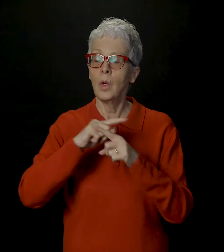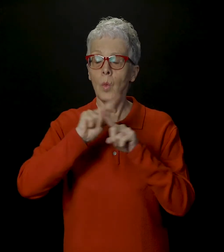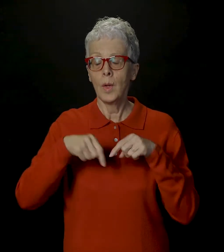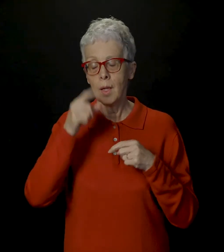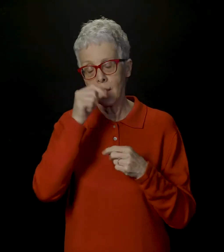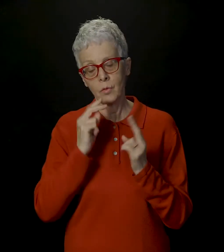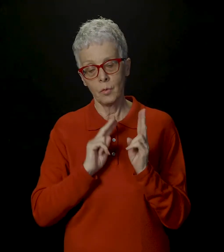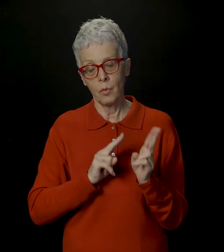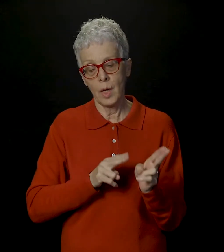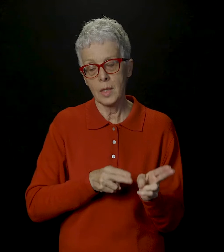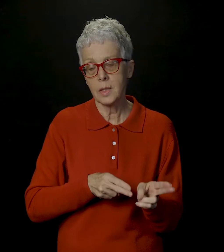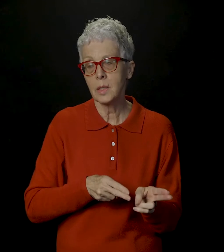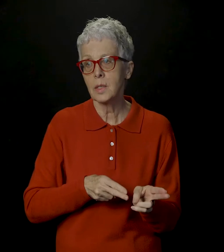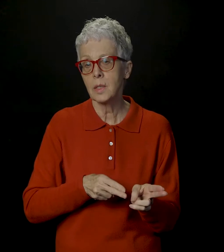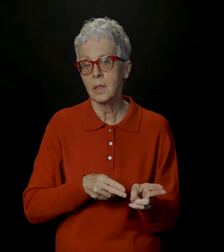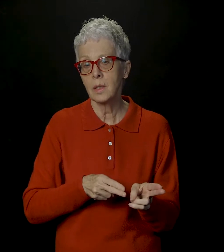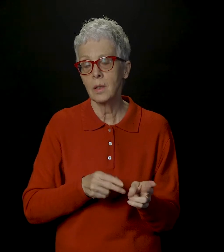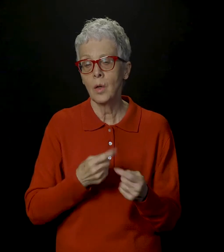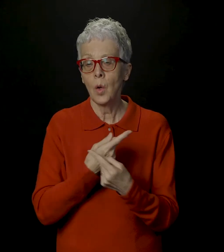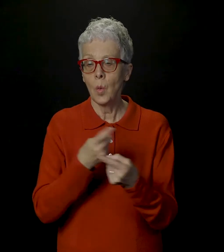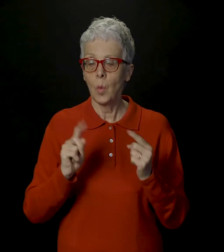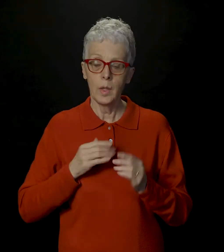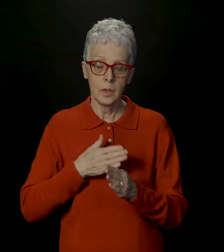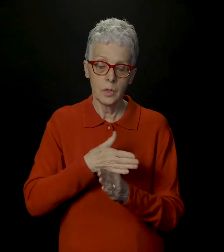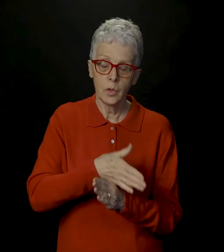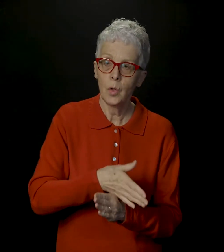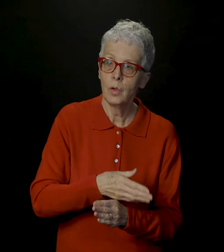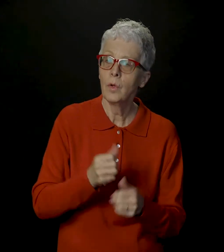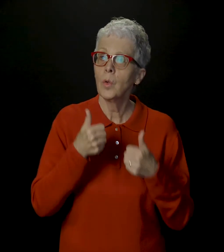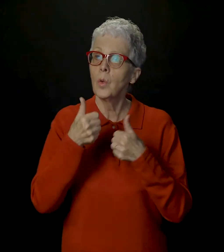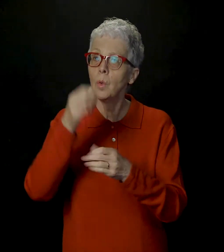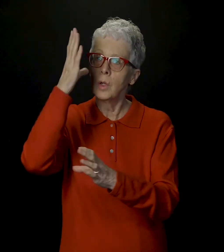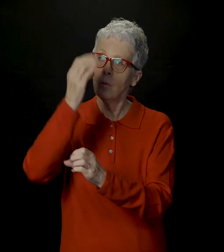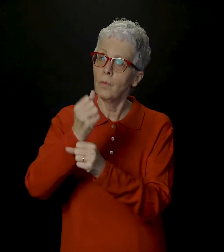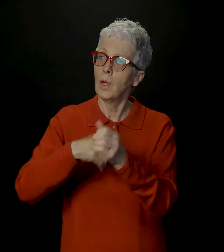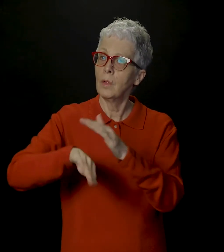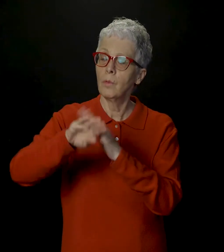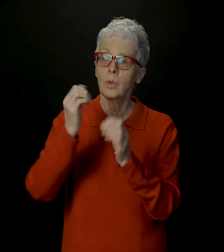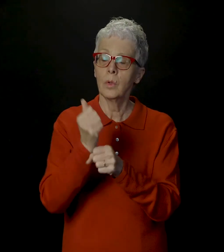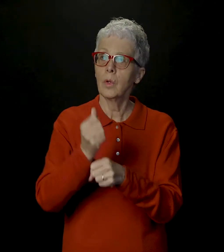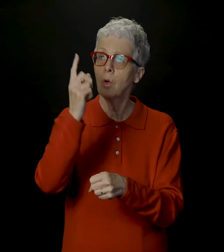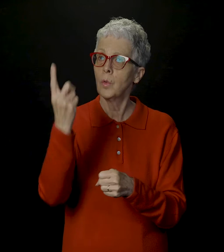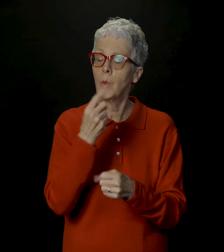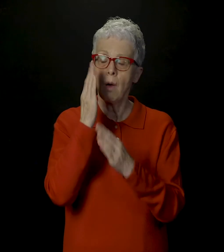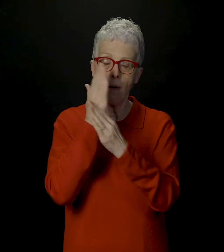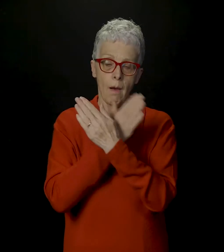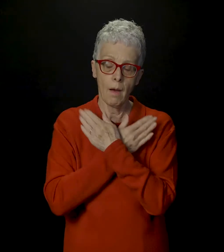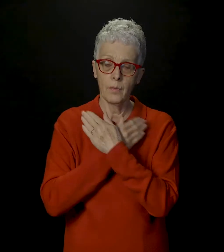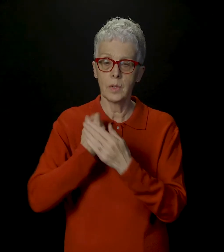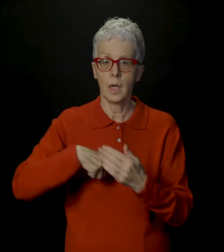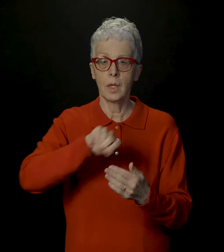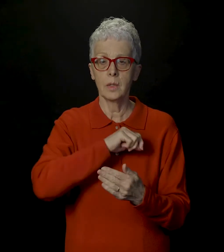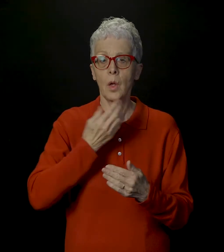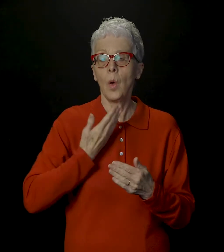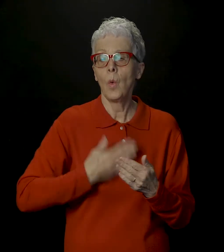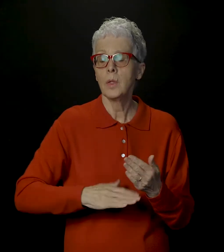just rest on that Rest that we serve A good and faithful God Who loves us And just